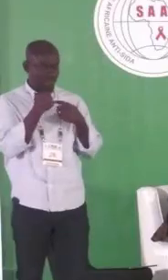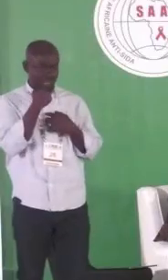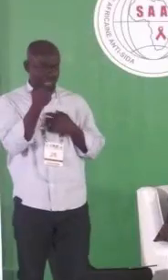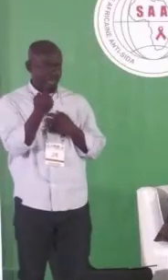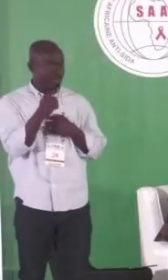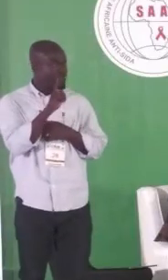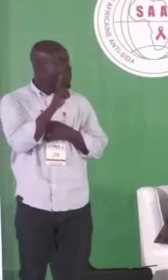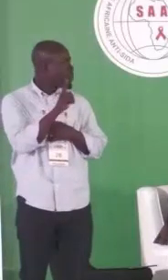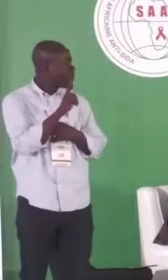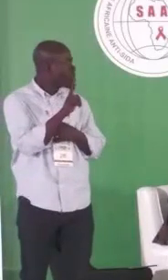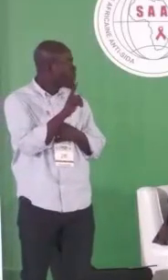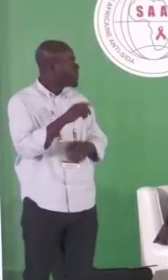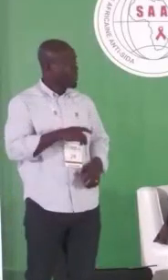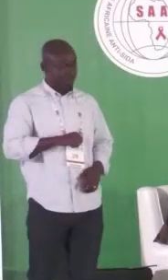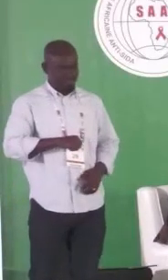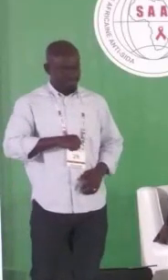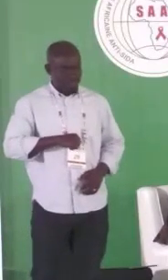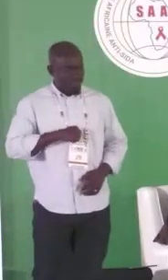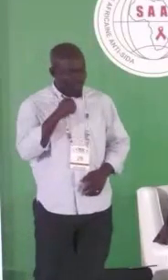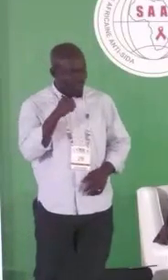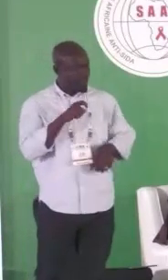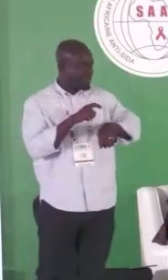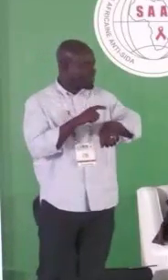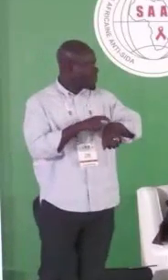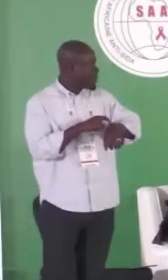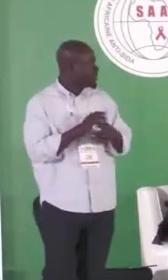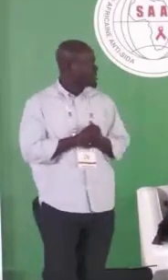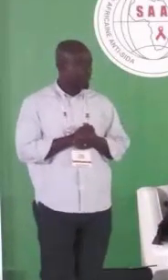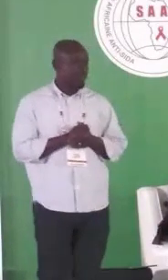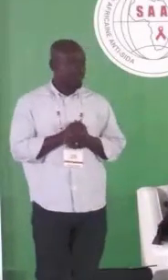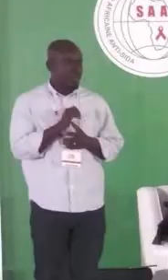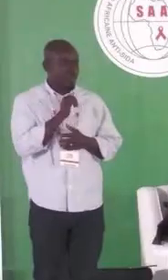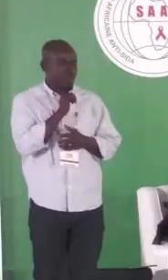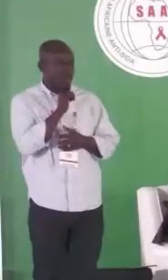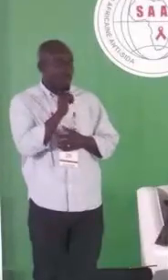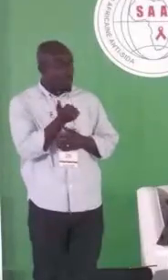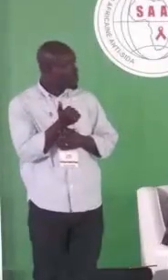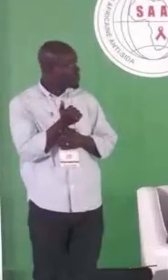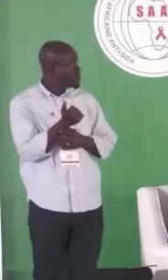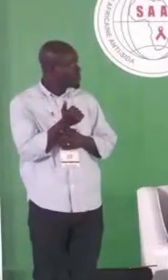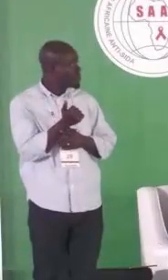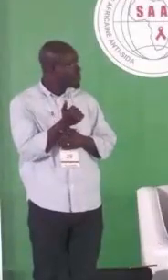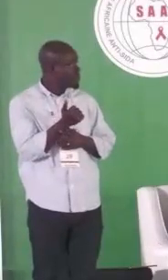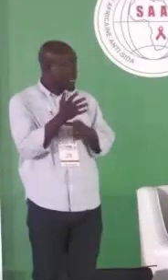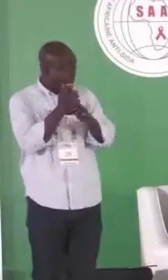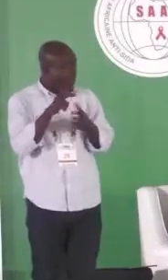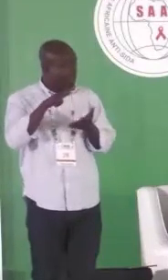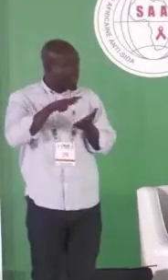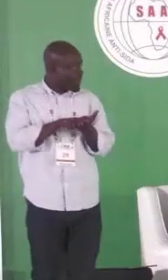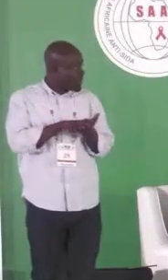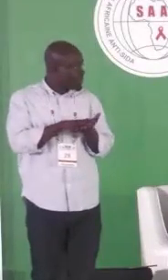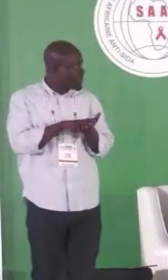our very proud moments, because not only did Botswana get validated, they